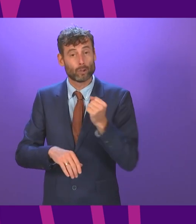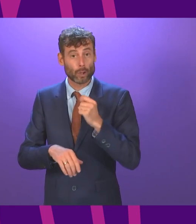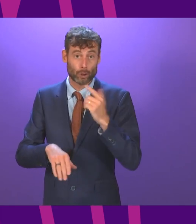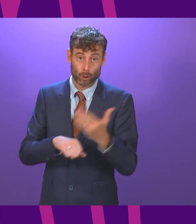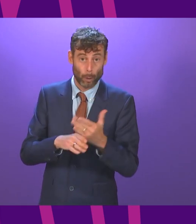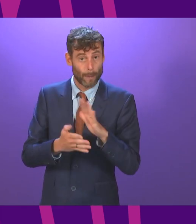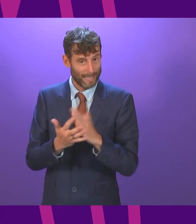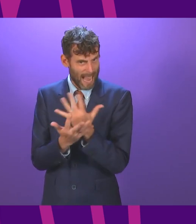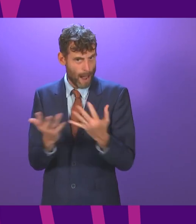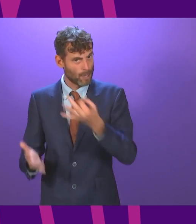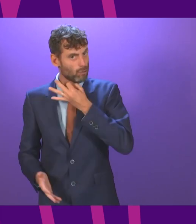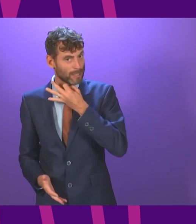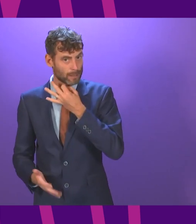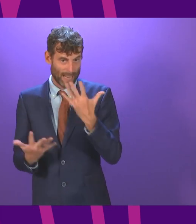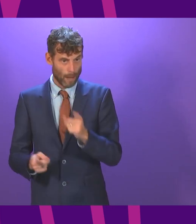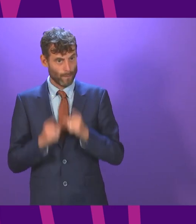First Minister.